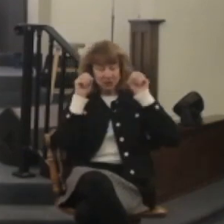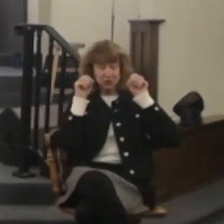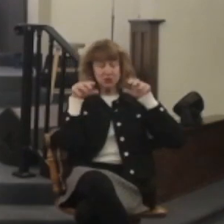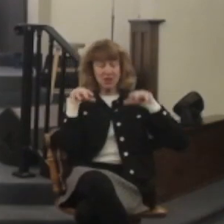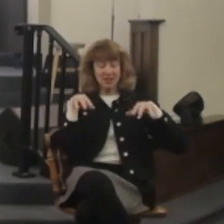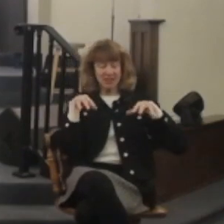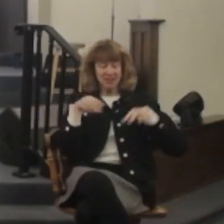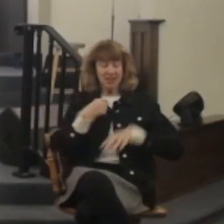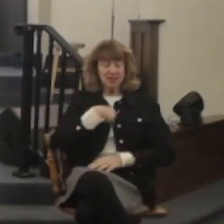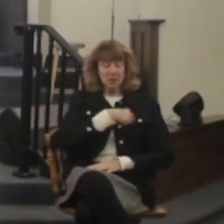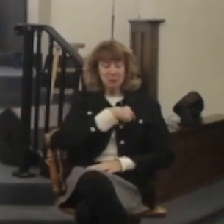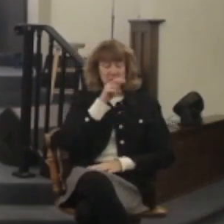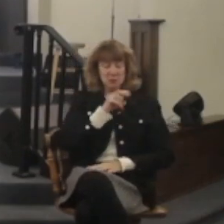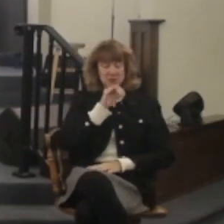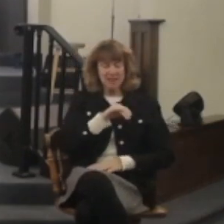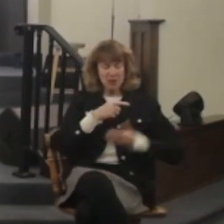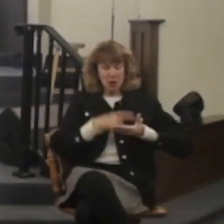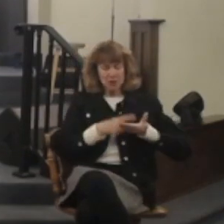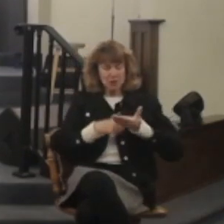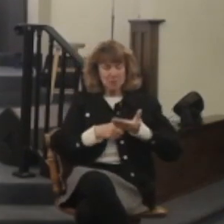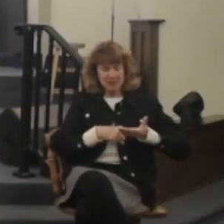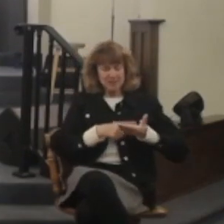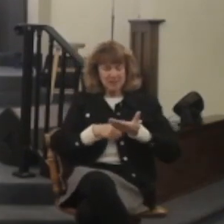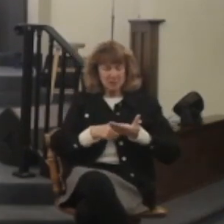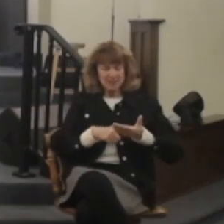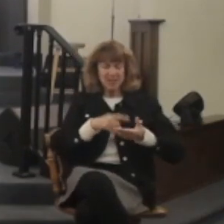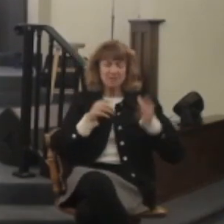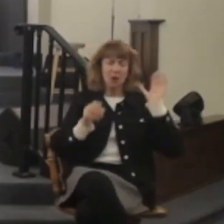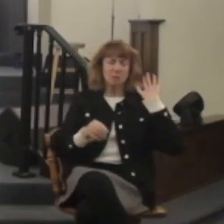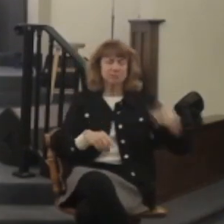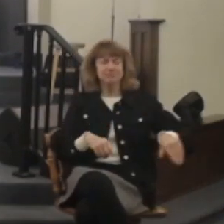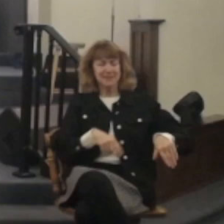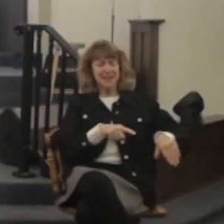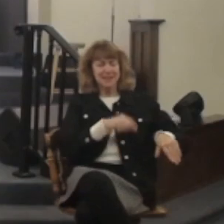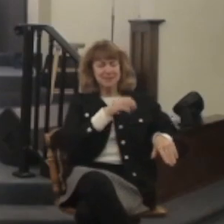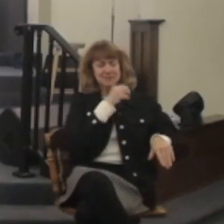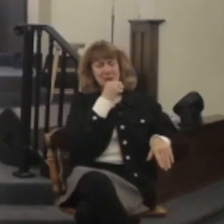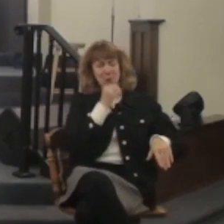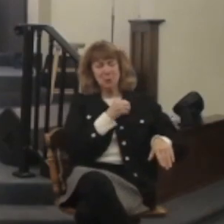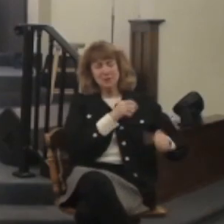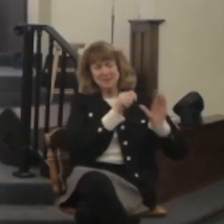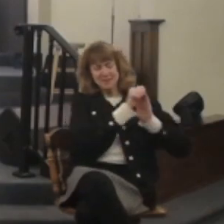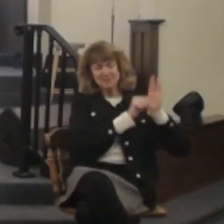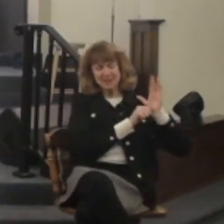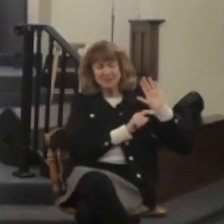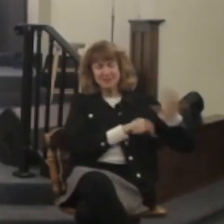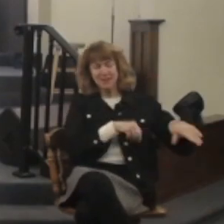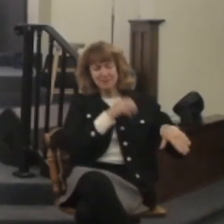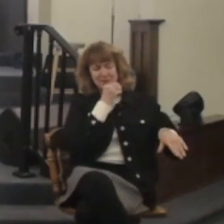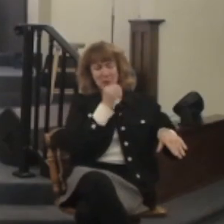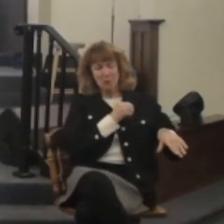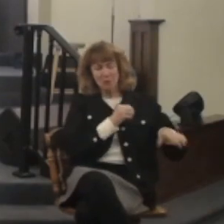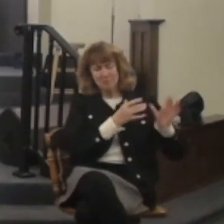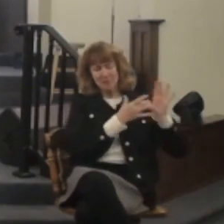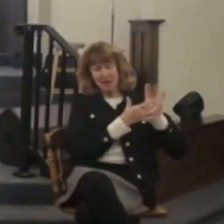use that argument that, well, that's Old Testament. Because there are a lot of things in the Old Testament that we still